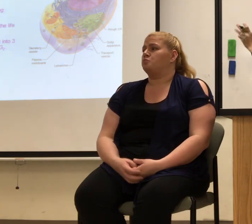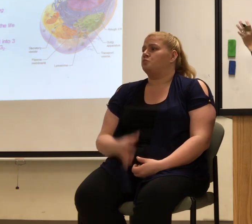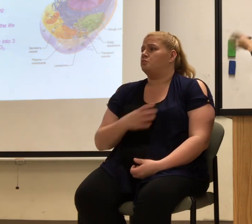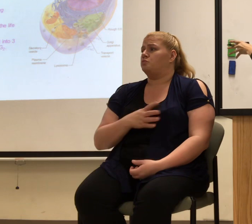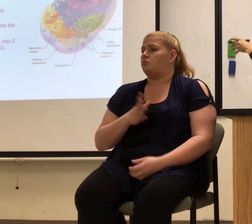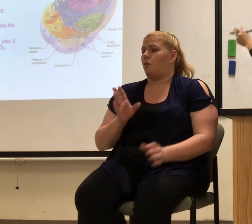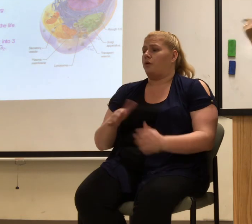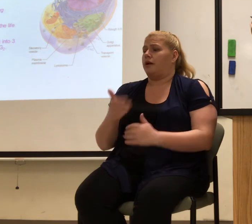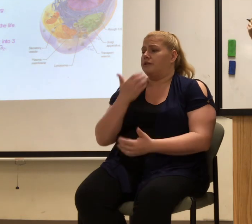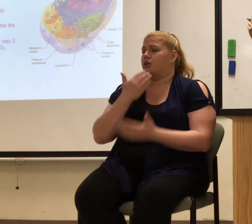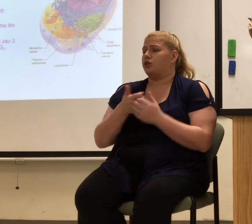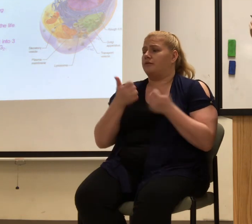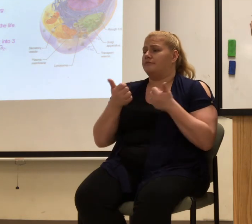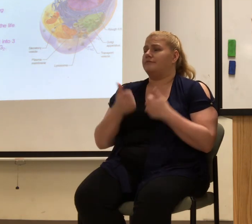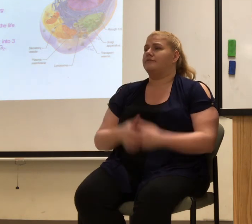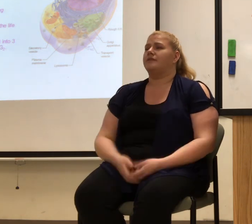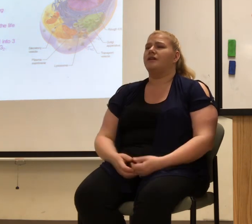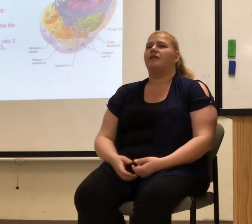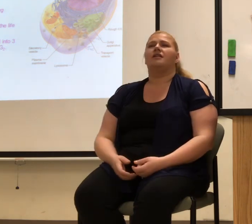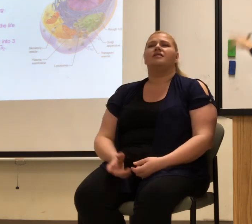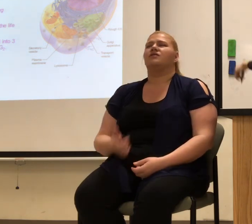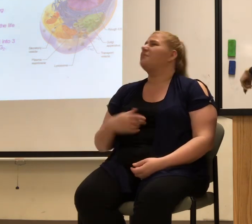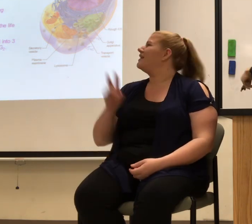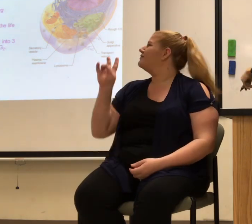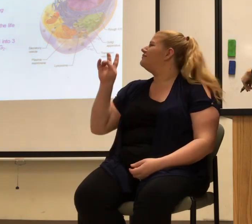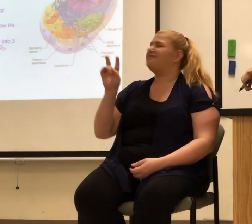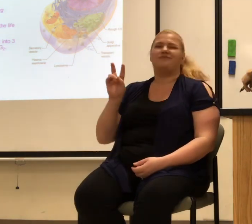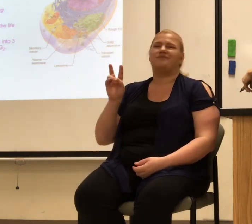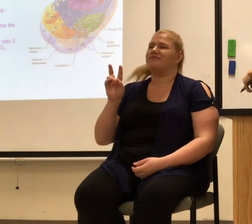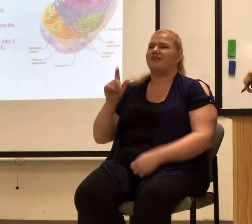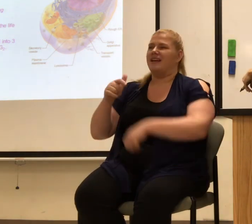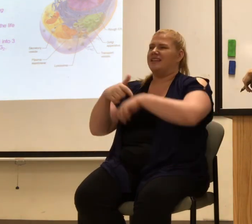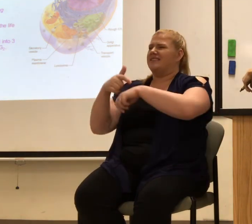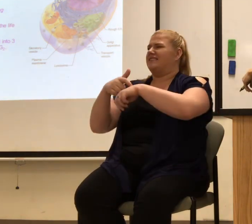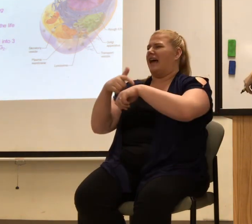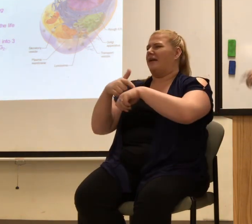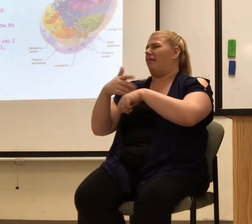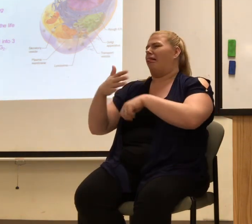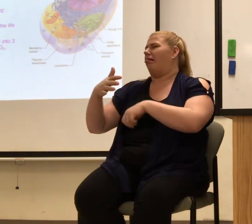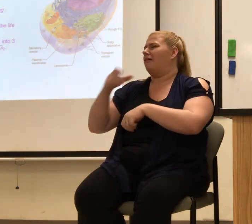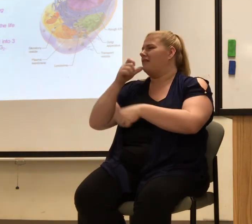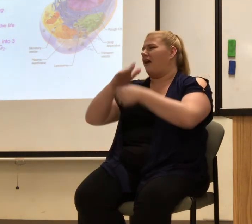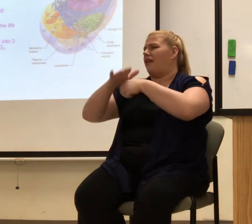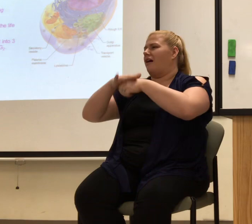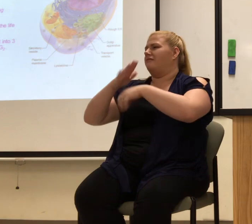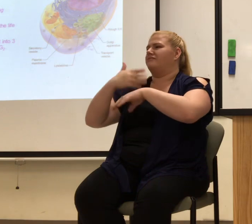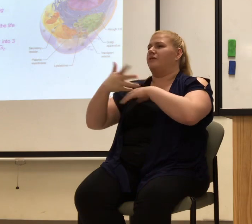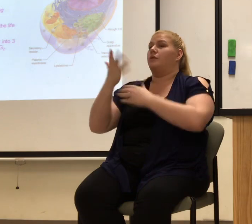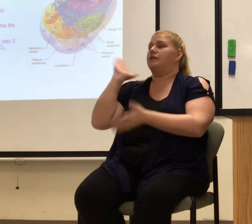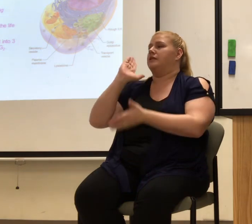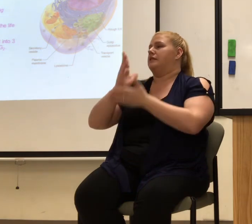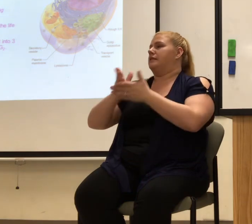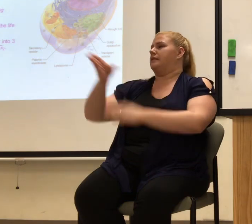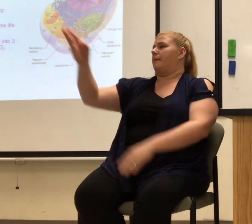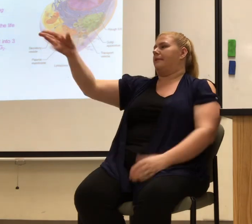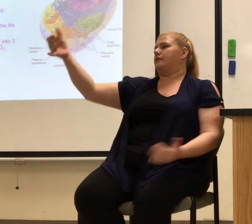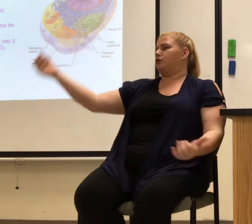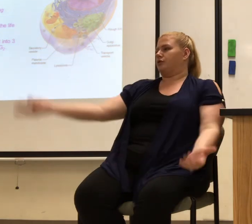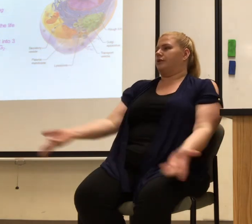Okay, well, you know, I'm looking at this, I'm looking at the time. Let's just stop here. Okay, let's just do that. We'll hit the stop button here.